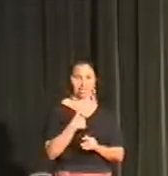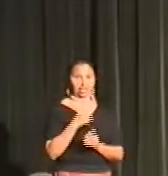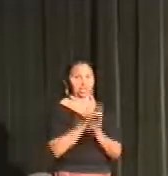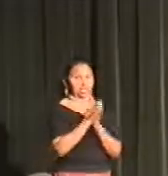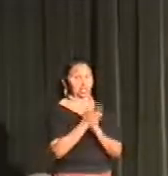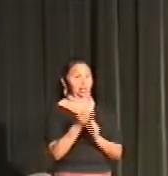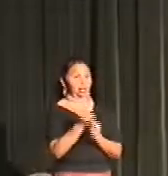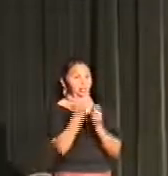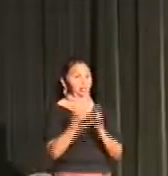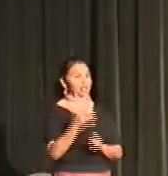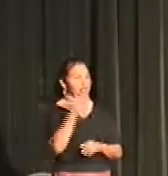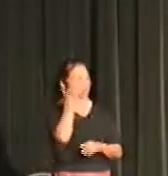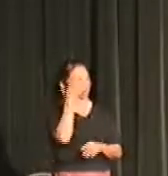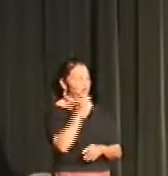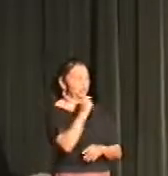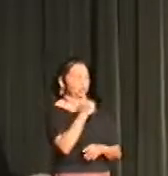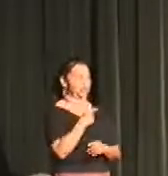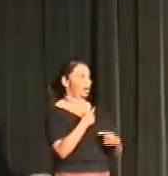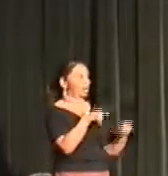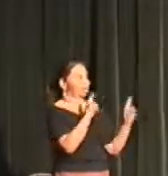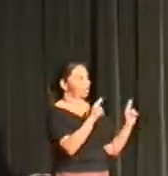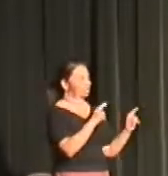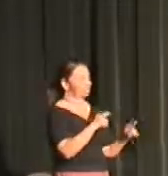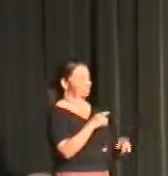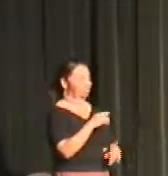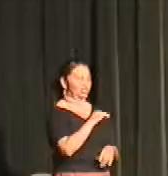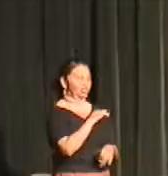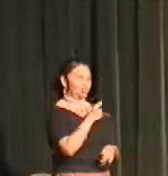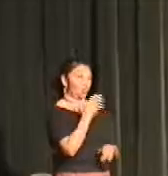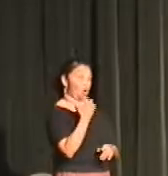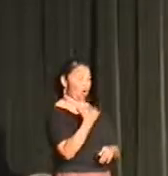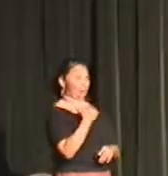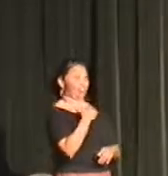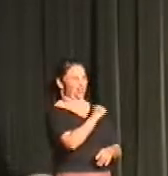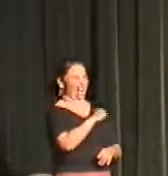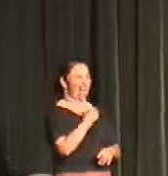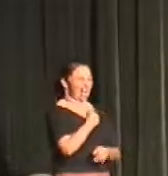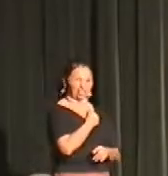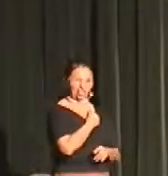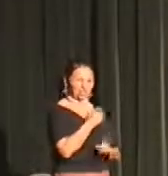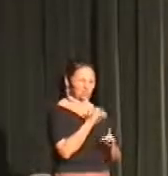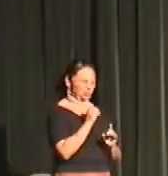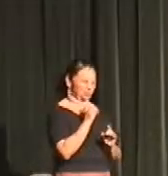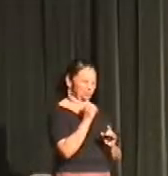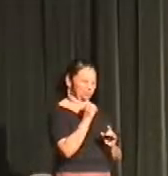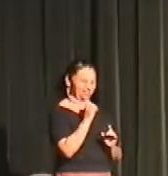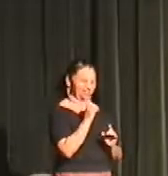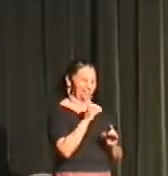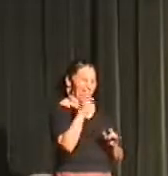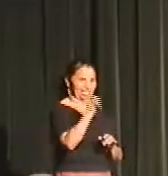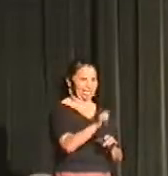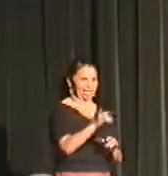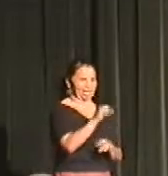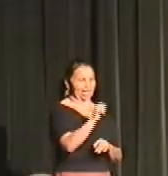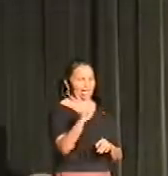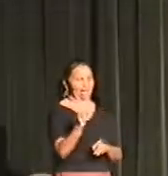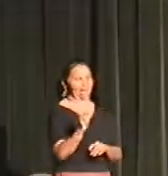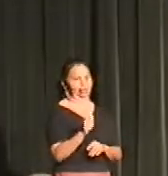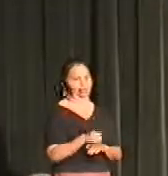with your background and your attitude was just never going to stay. She said, but I said yes, because that's what I've been taught to do.